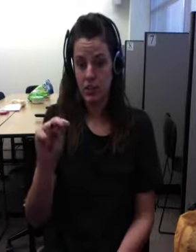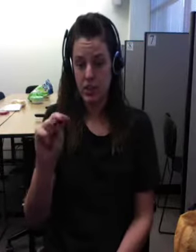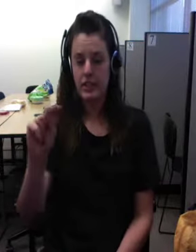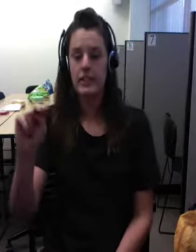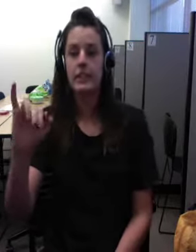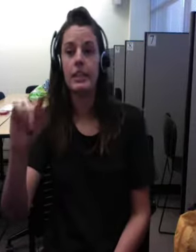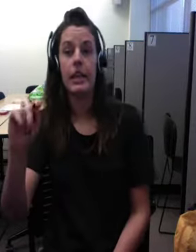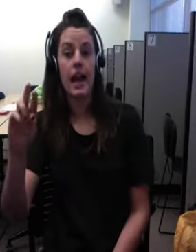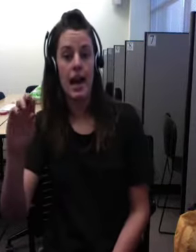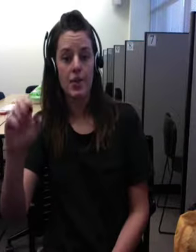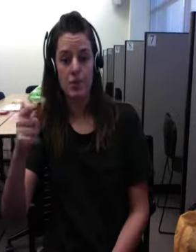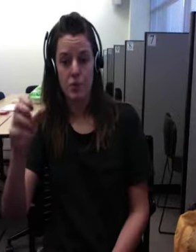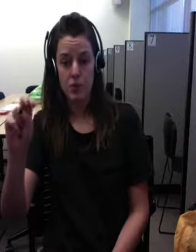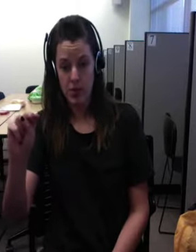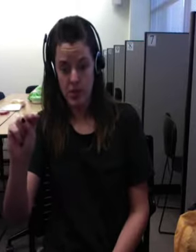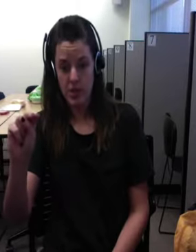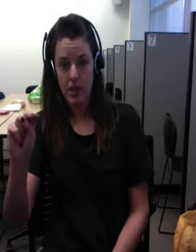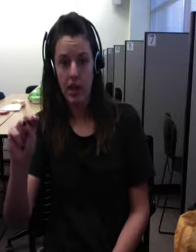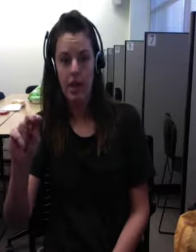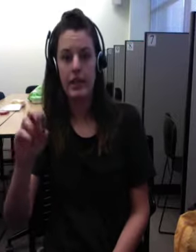helium, and water vapor.